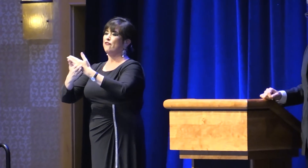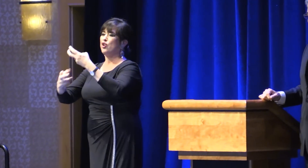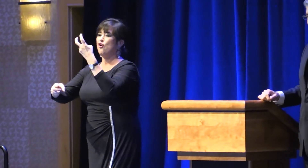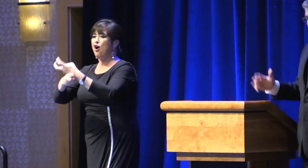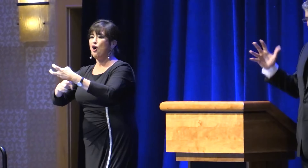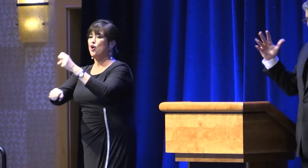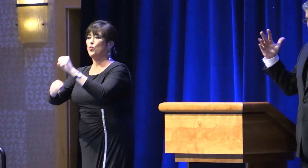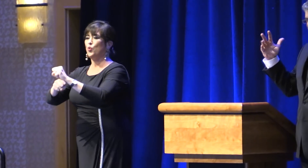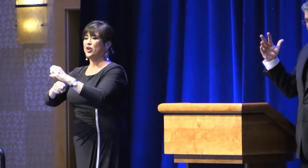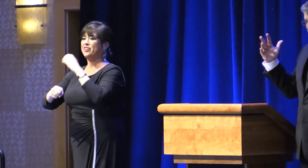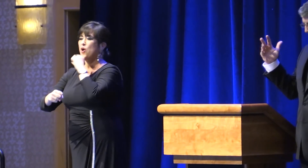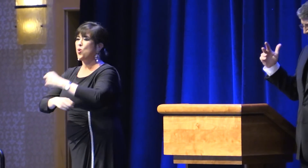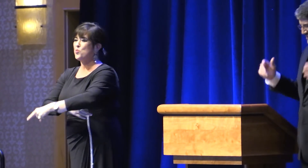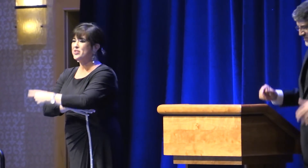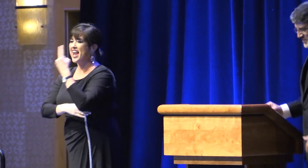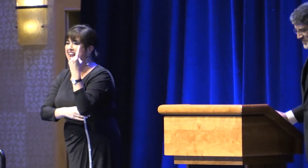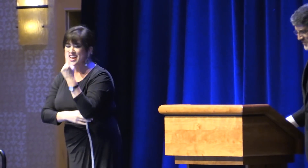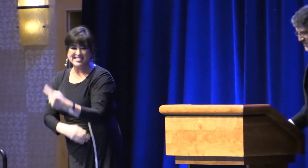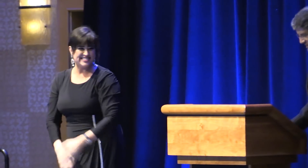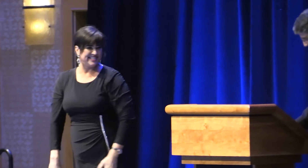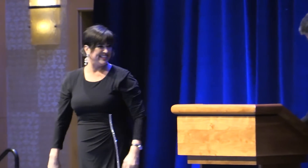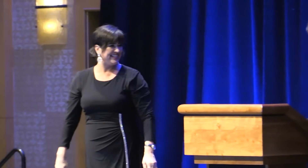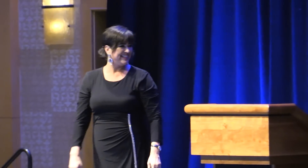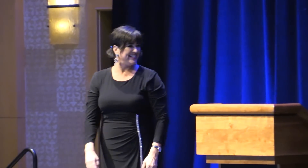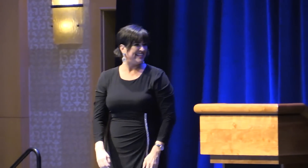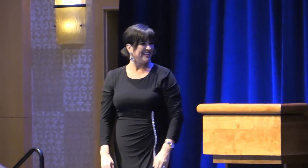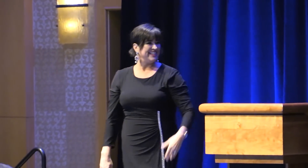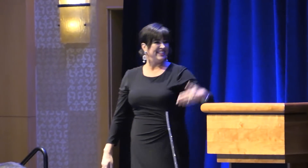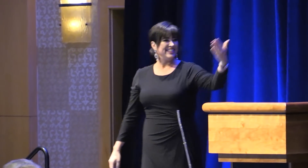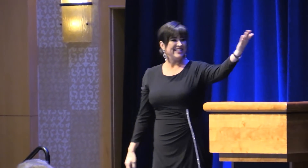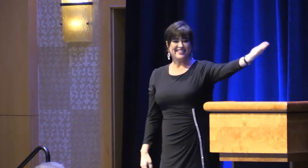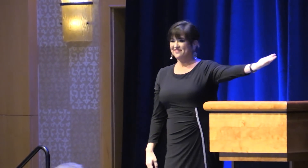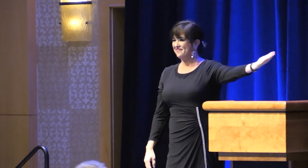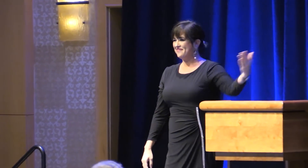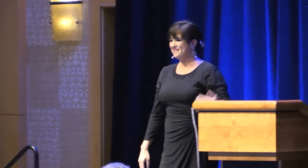Thank you so much for all of your hard work way back when.